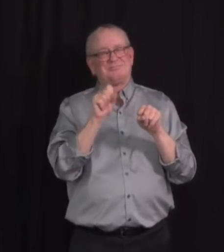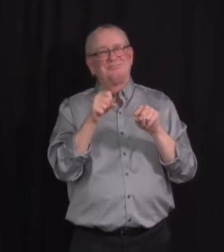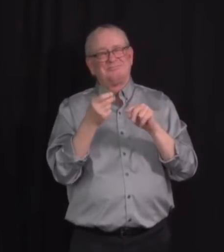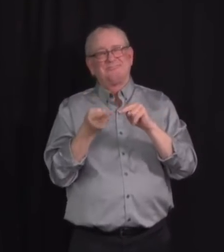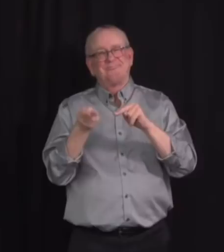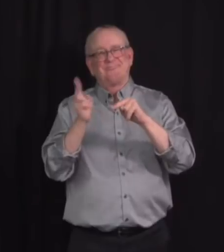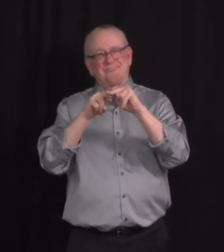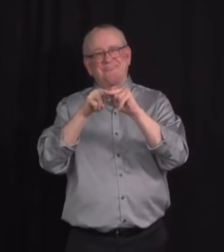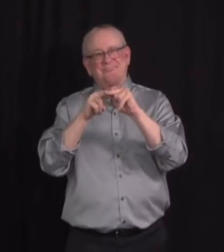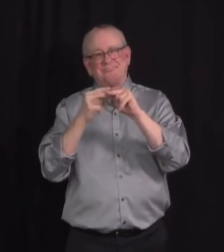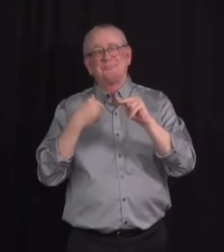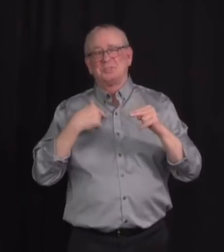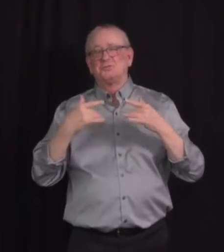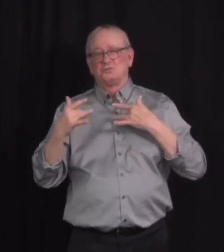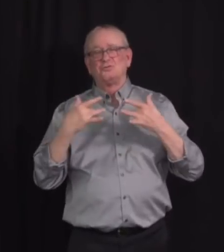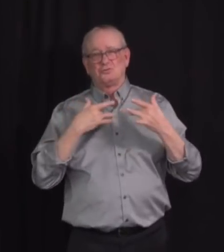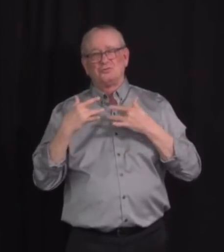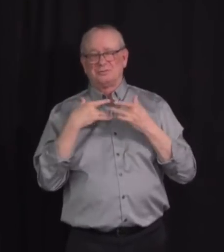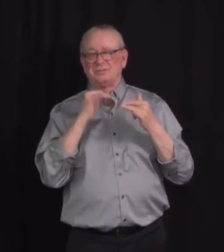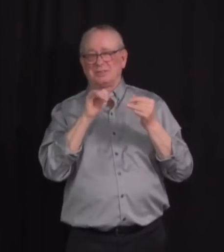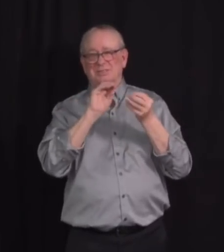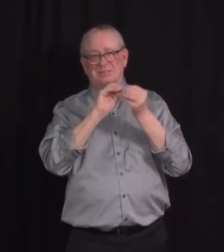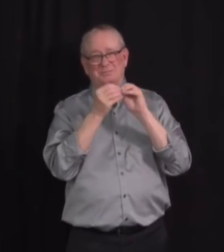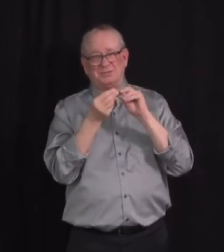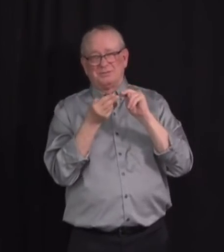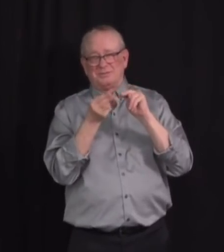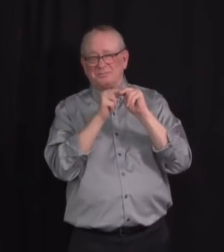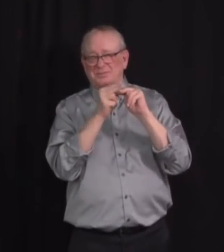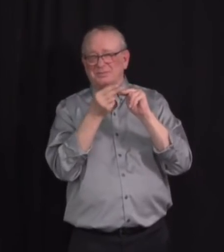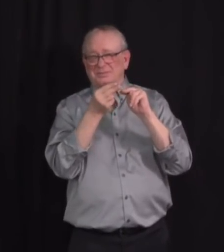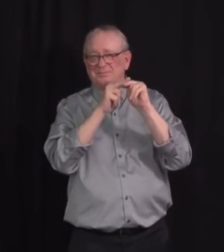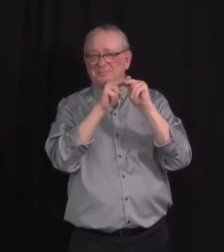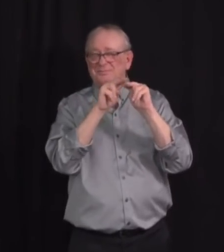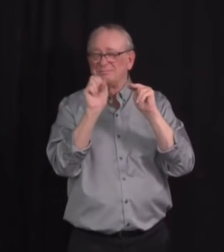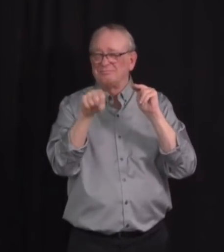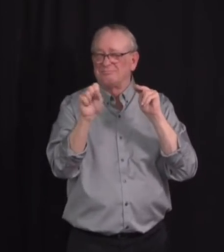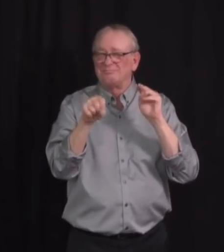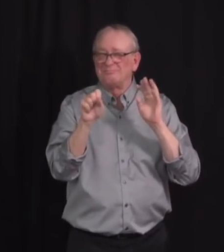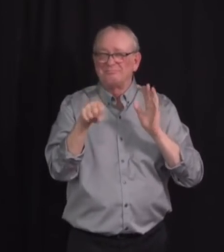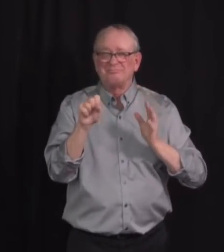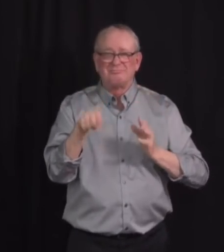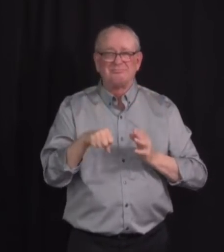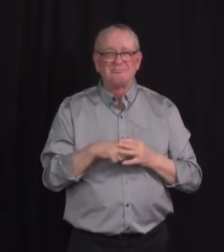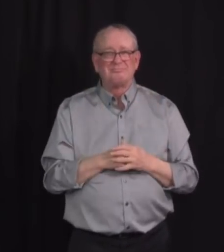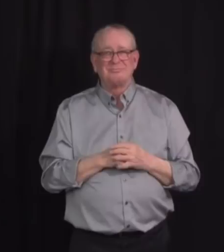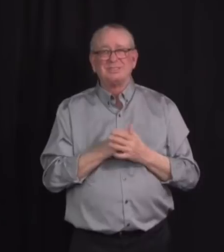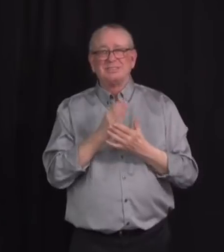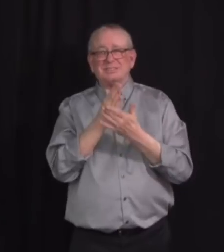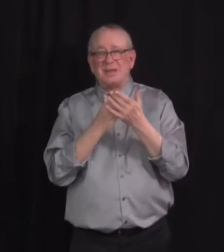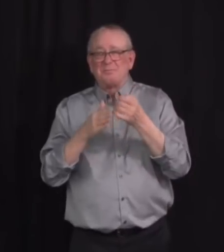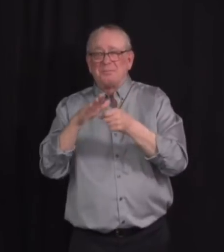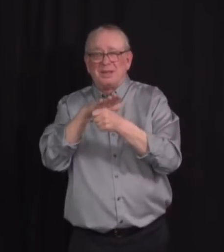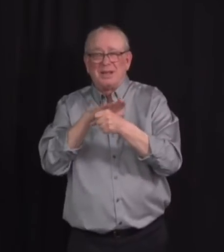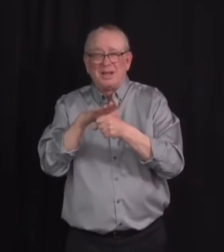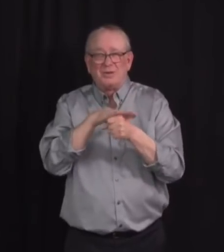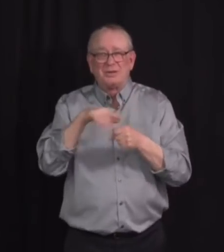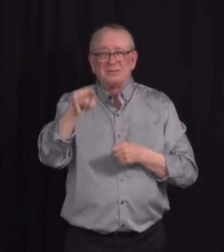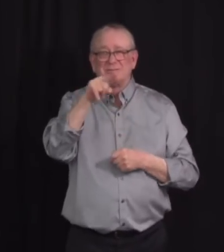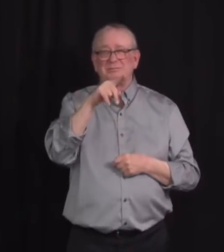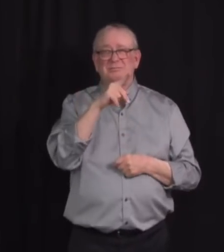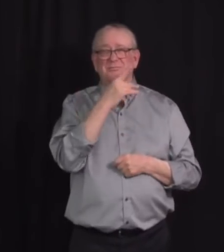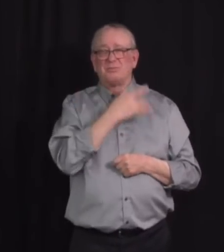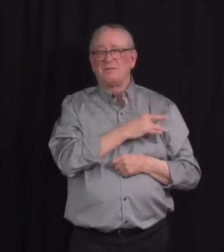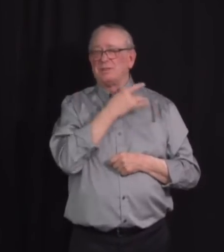as I mentioned in my speaking notes, some particular areas of the province that are having a particular growth, but we know from